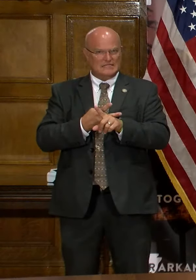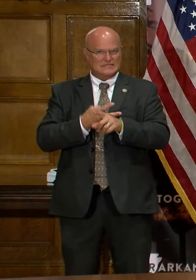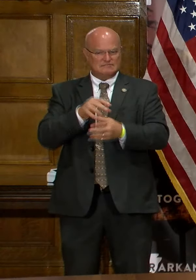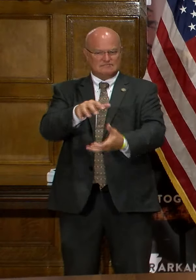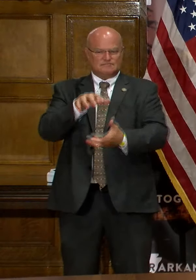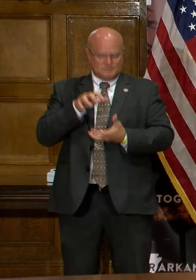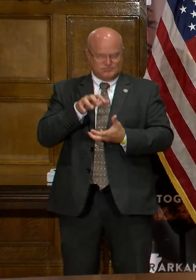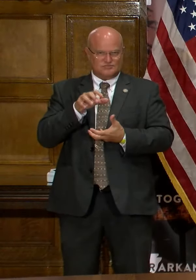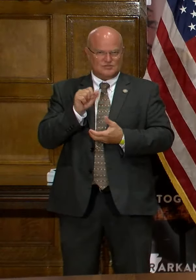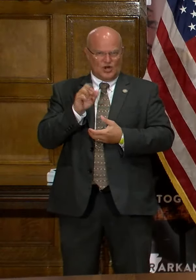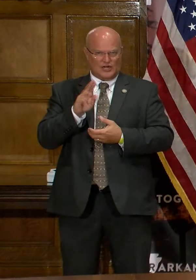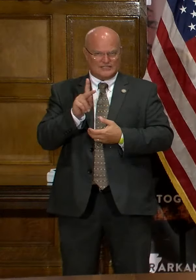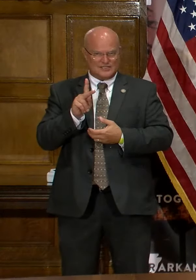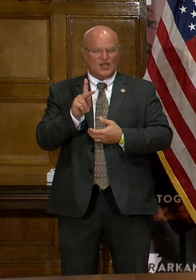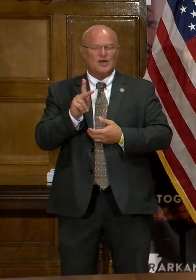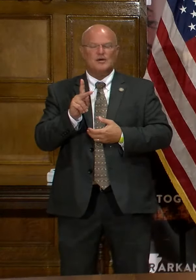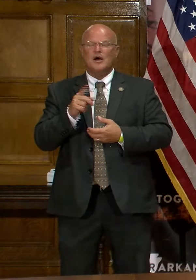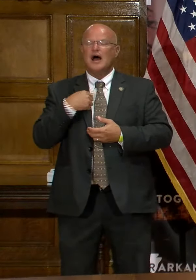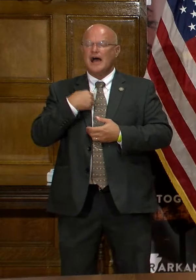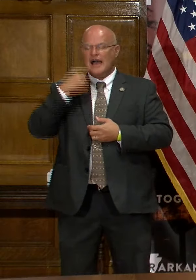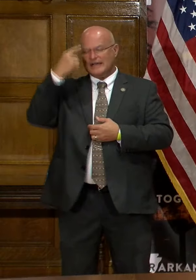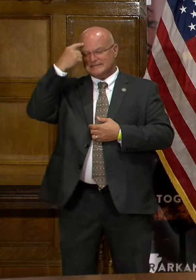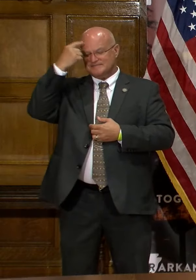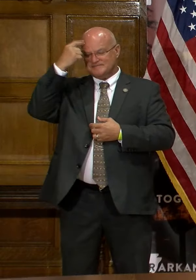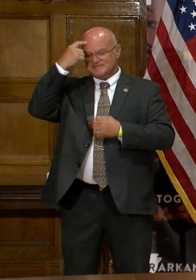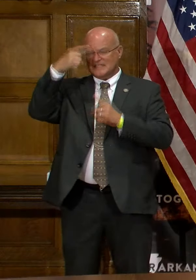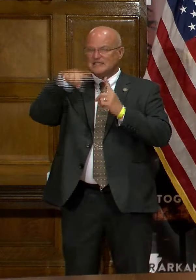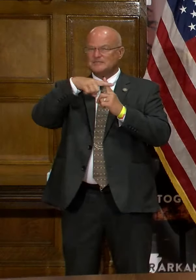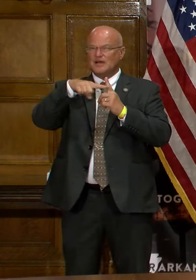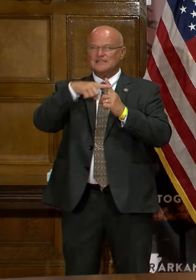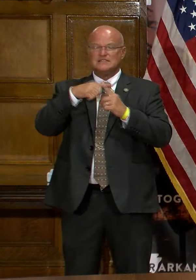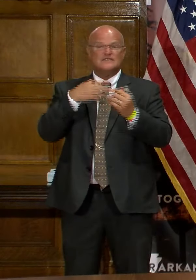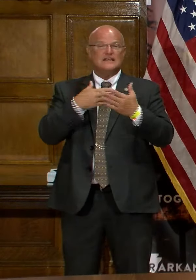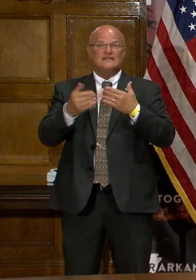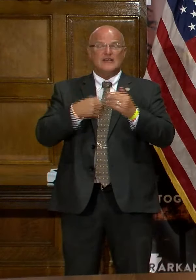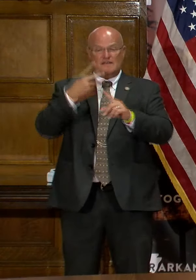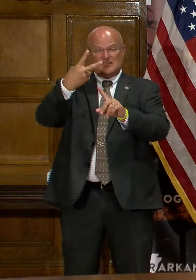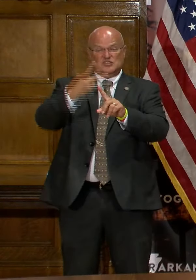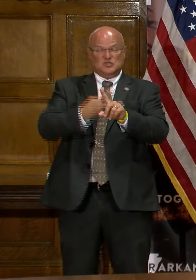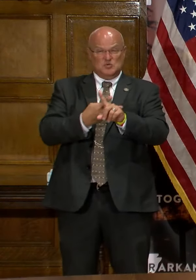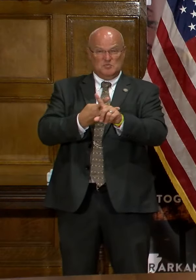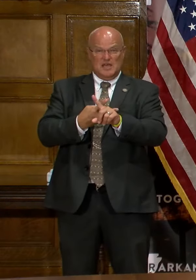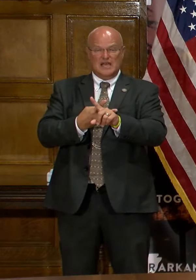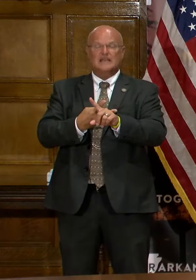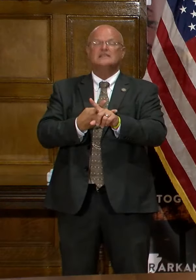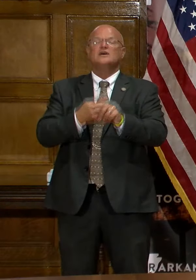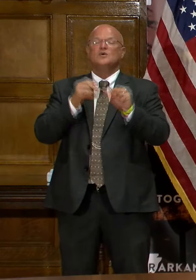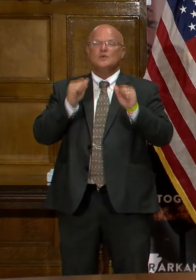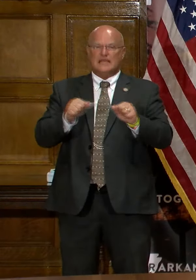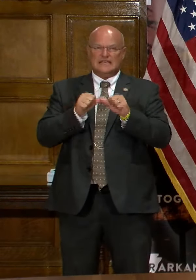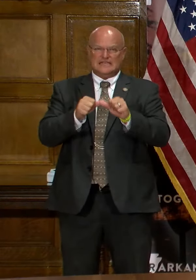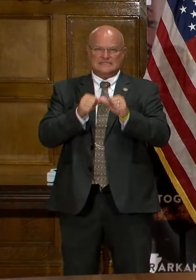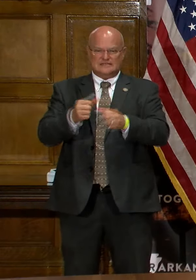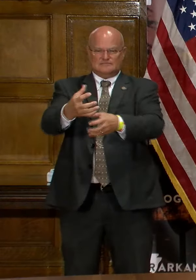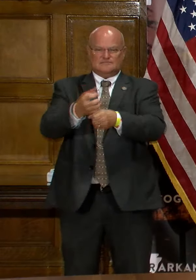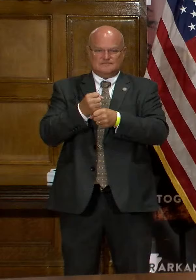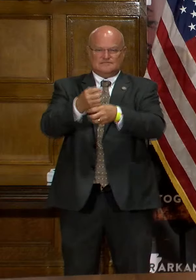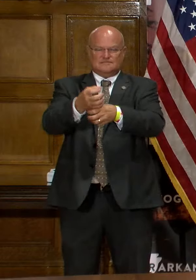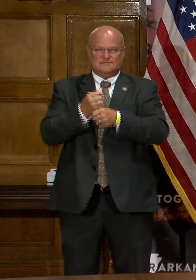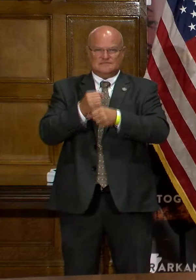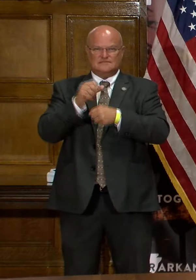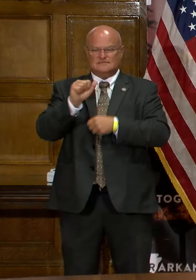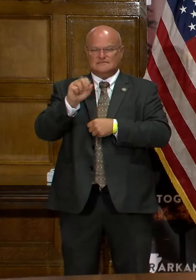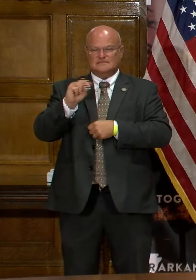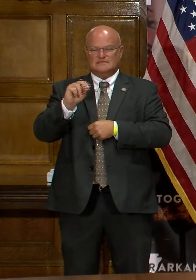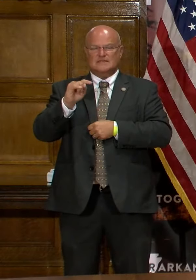supplies came to Arkansas. But I'm optimistic that even after the 2-month supply that we'll be able to continue to get the antigen